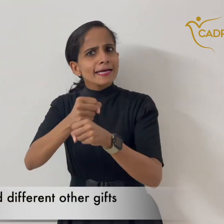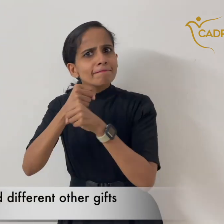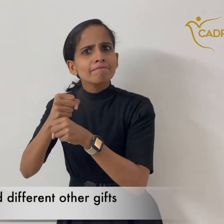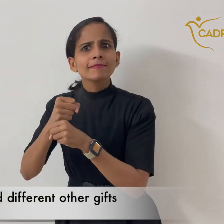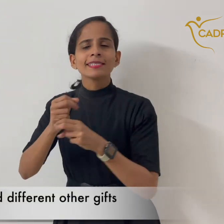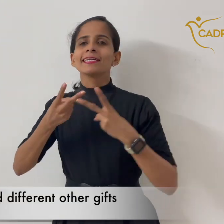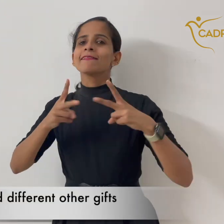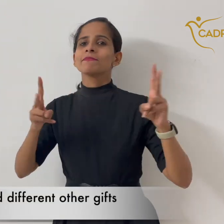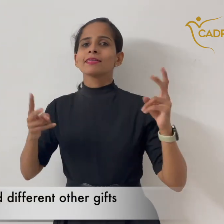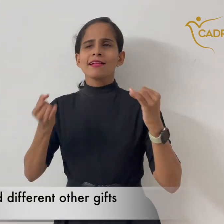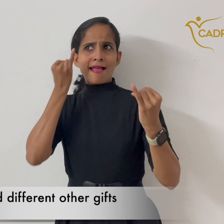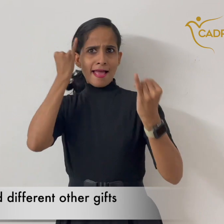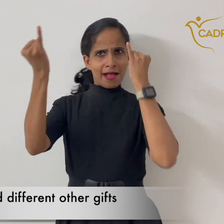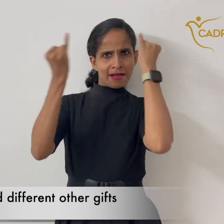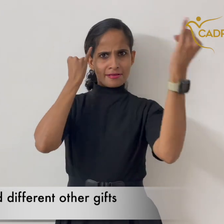gifts.